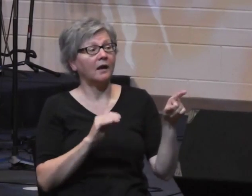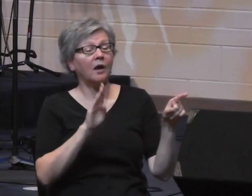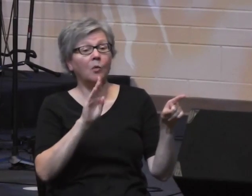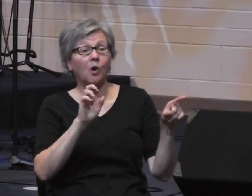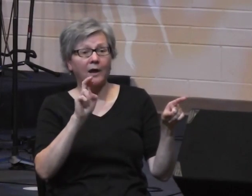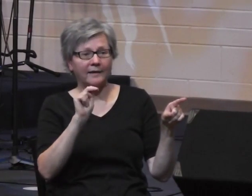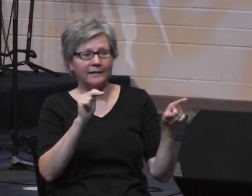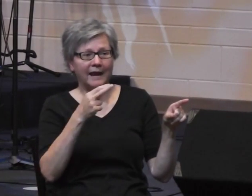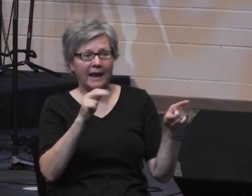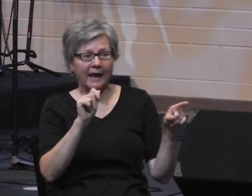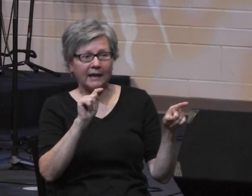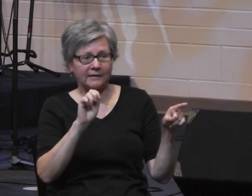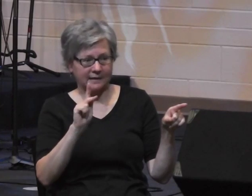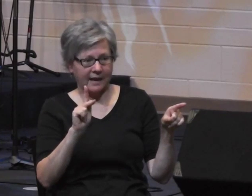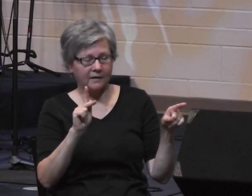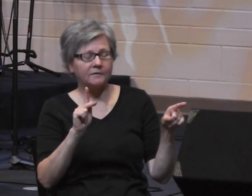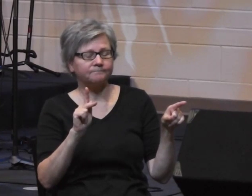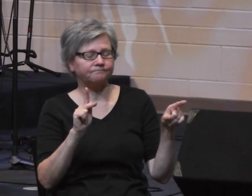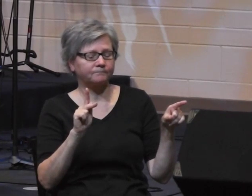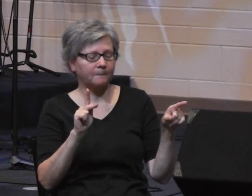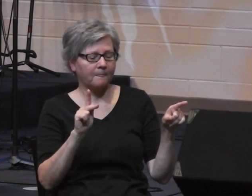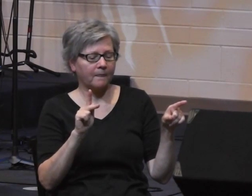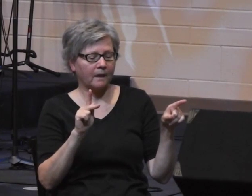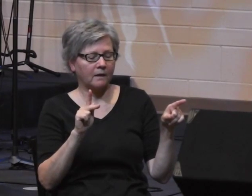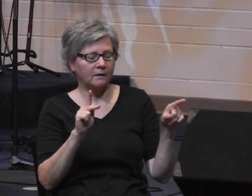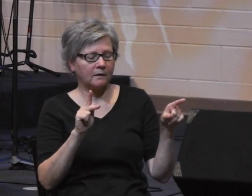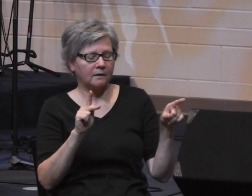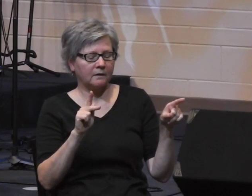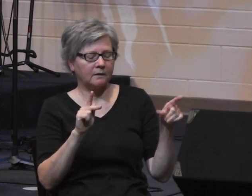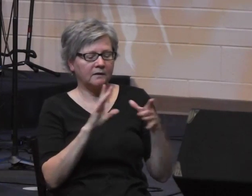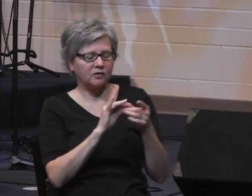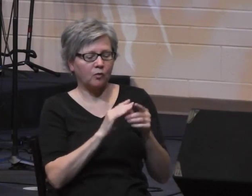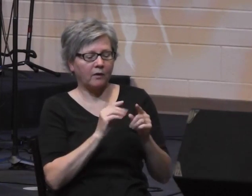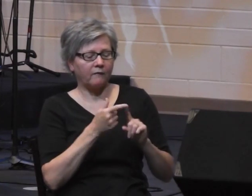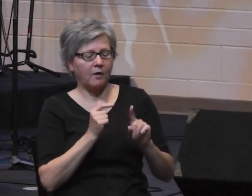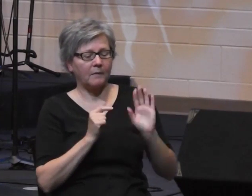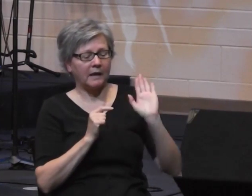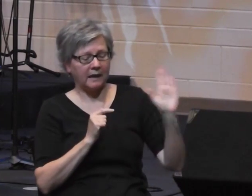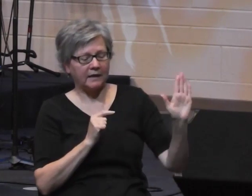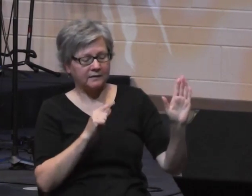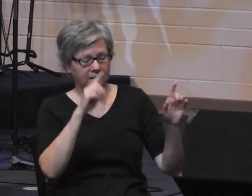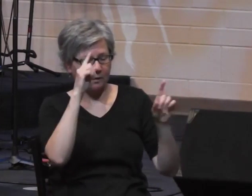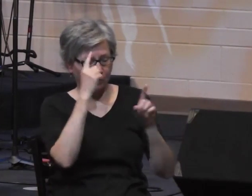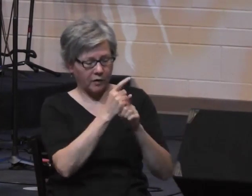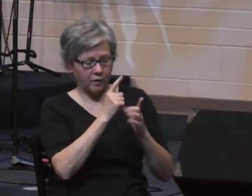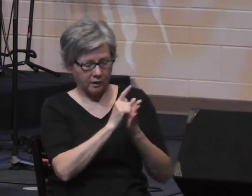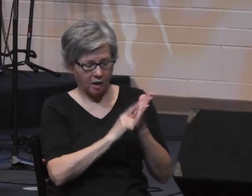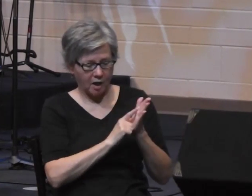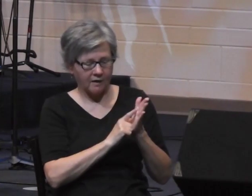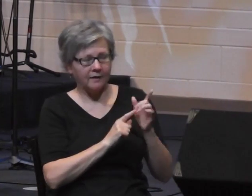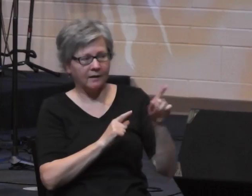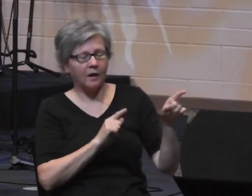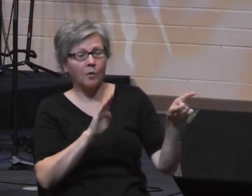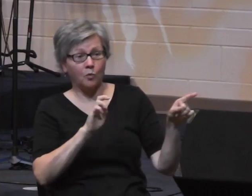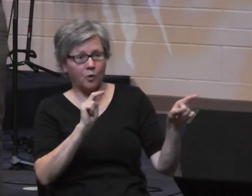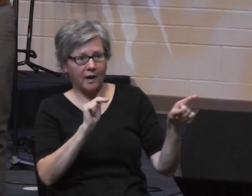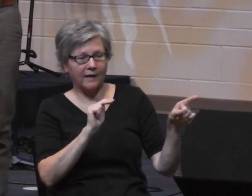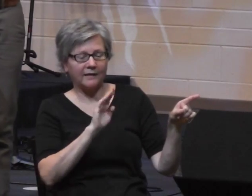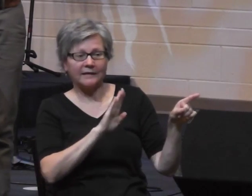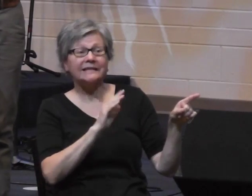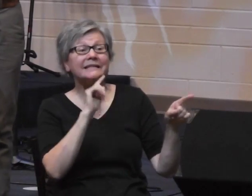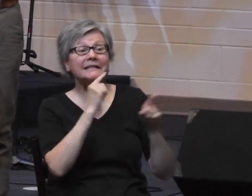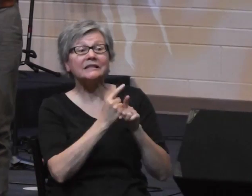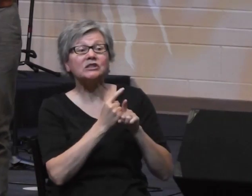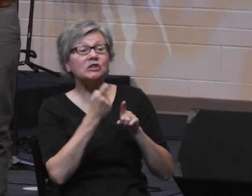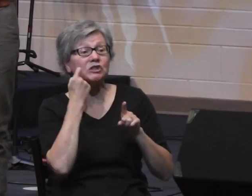actually from his brother-in-law. I don't know if you know, so Brian's sister, Christy,